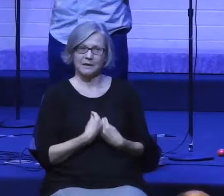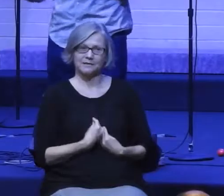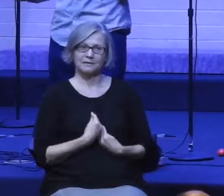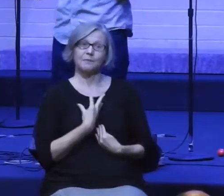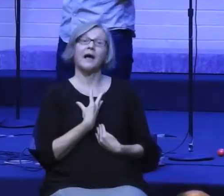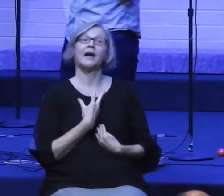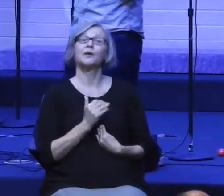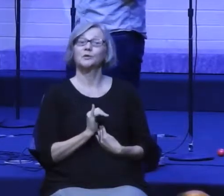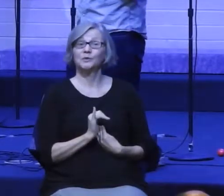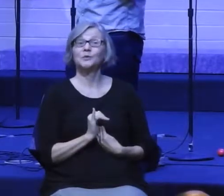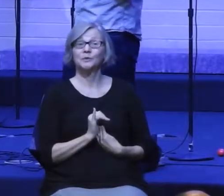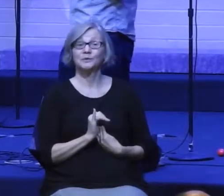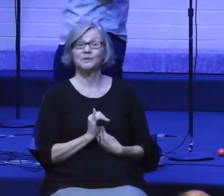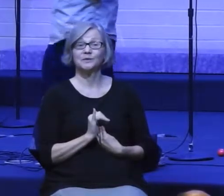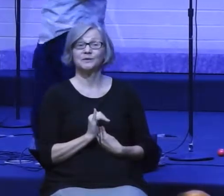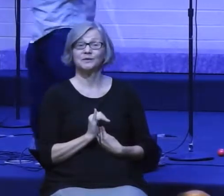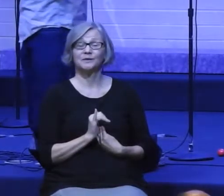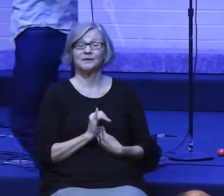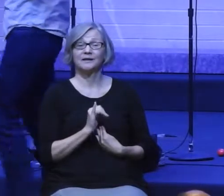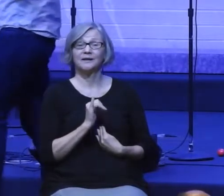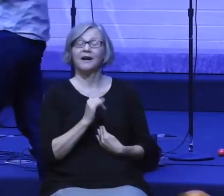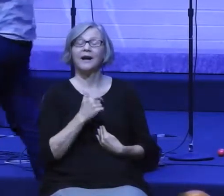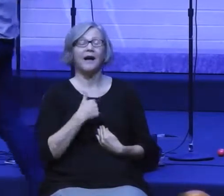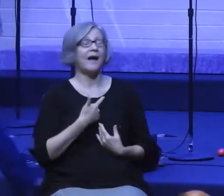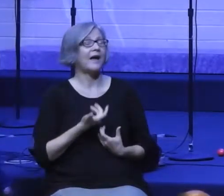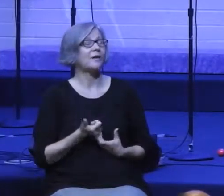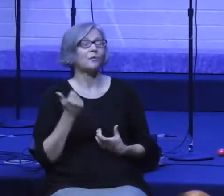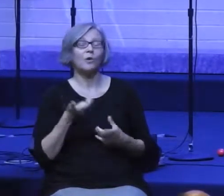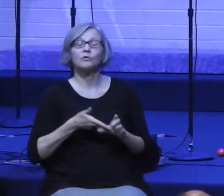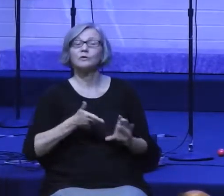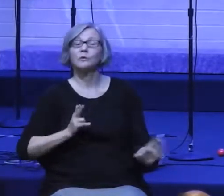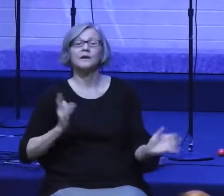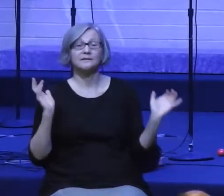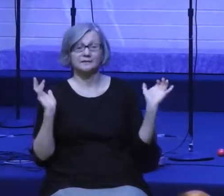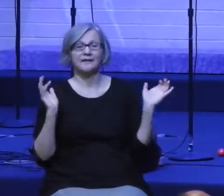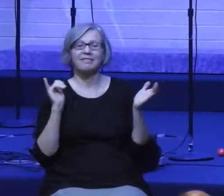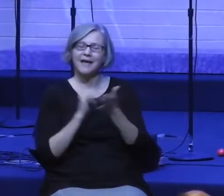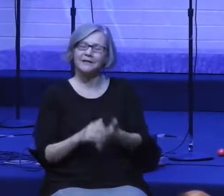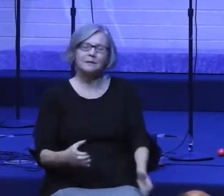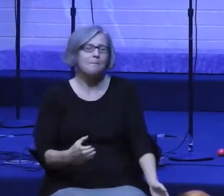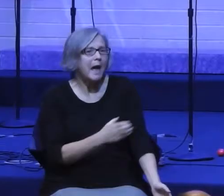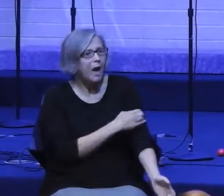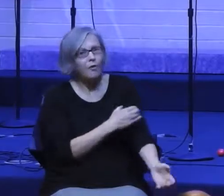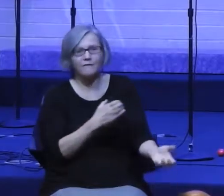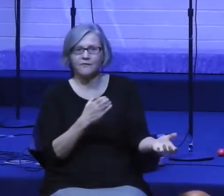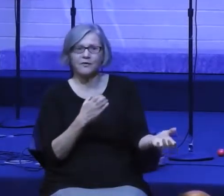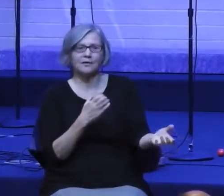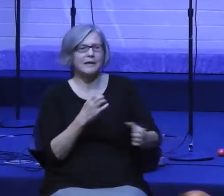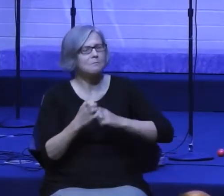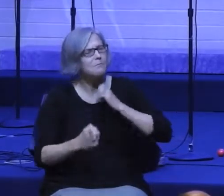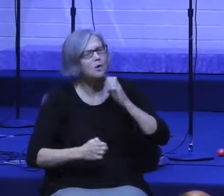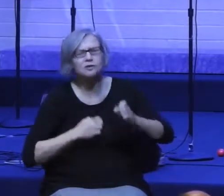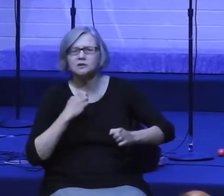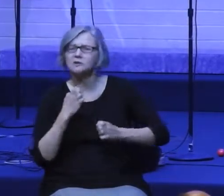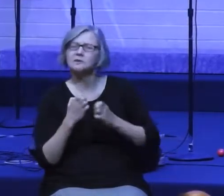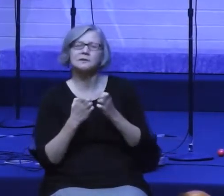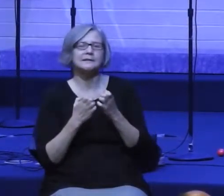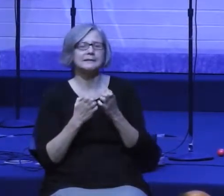inspired as well. Not to quit. There's this powerful, emotional,